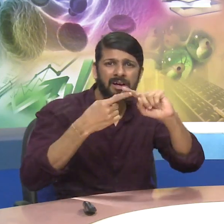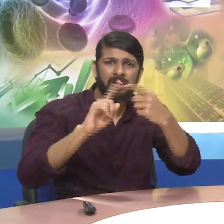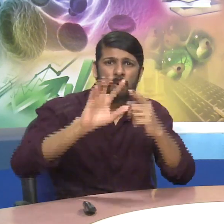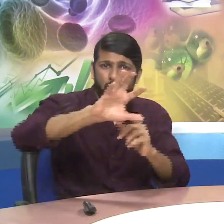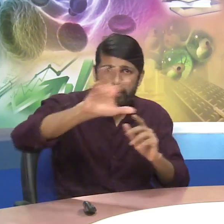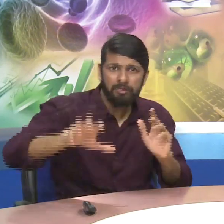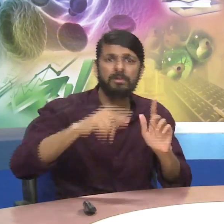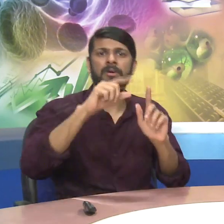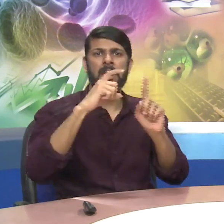have been mentioned